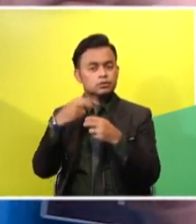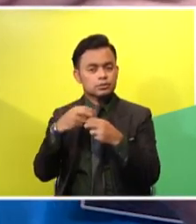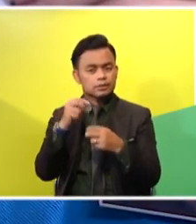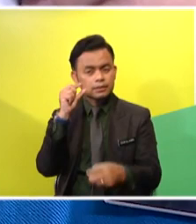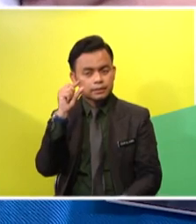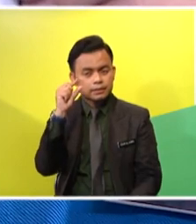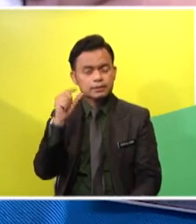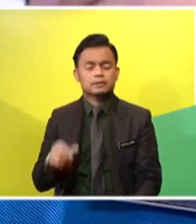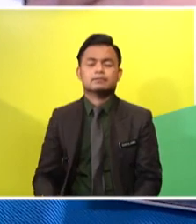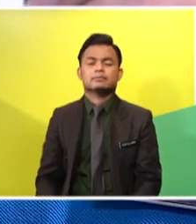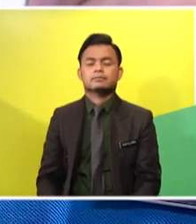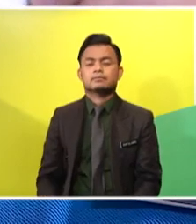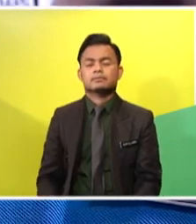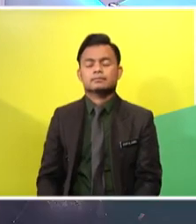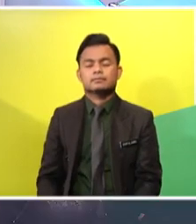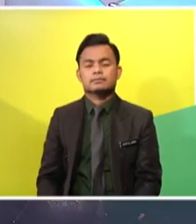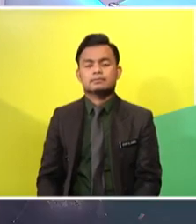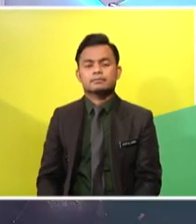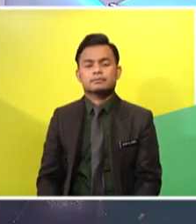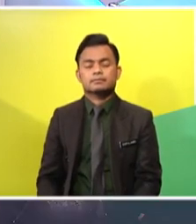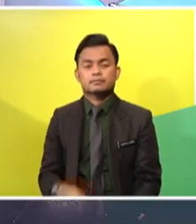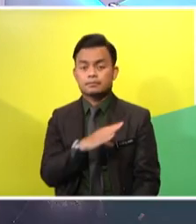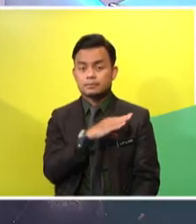Okay. It's your favorite, teacher. Yeah.